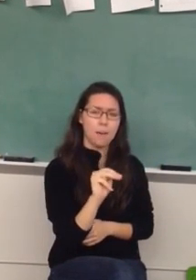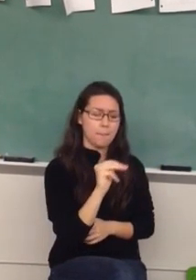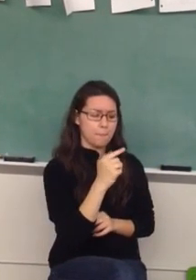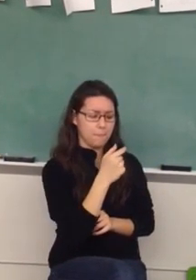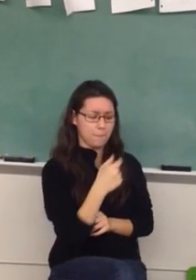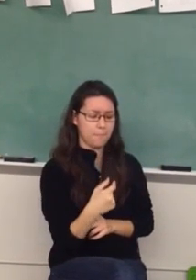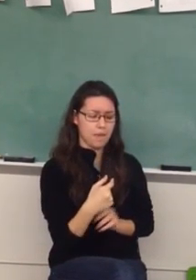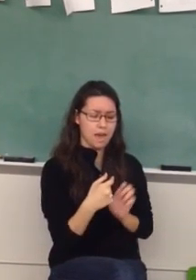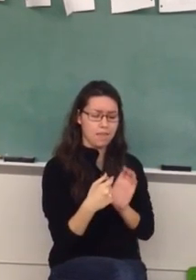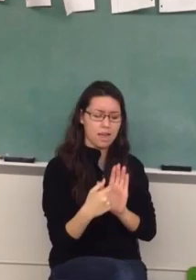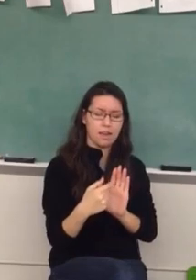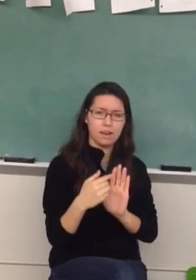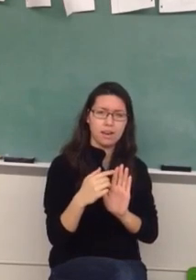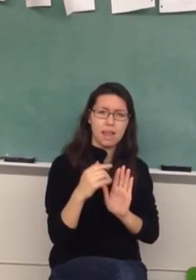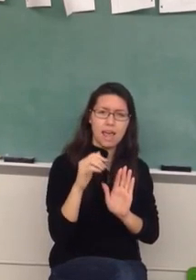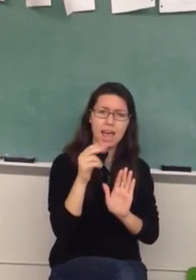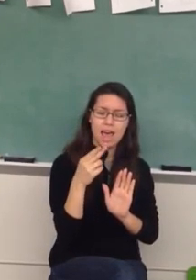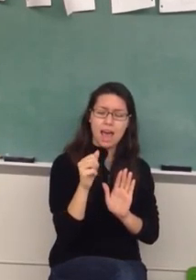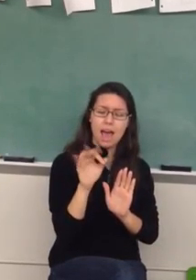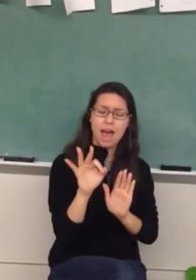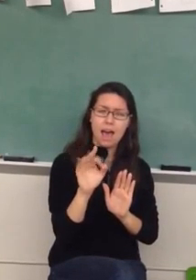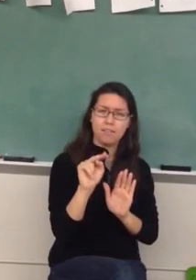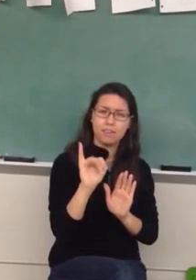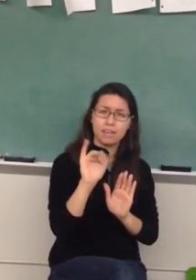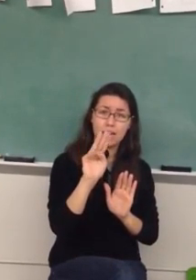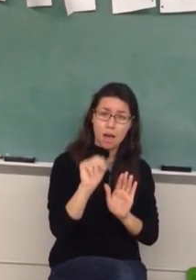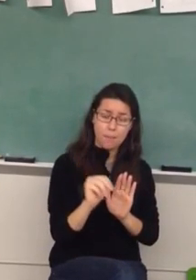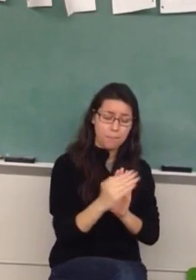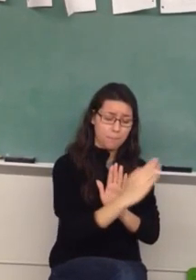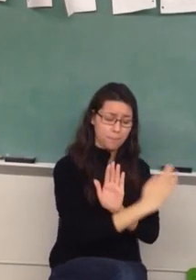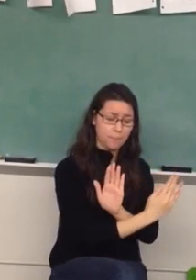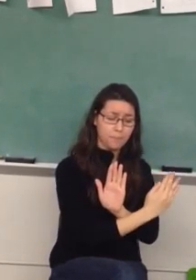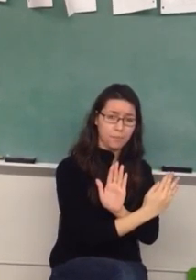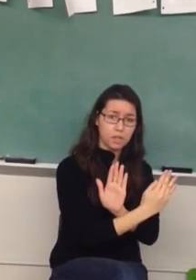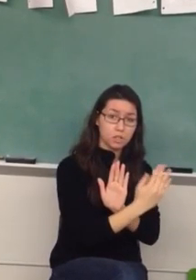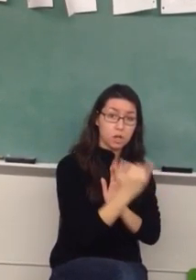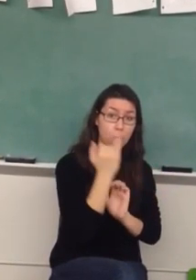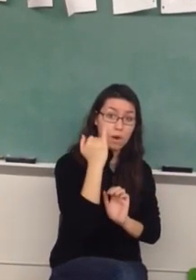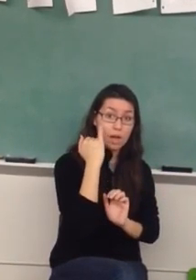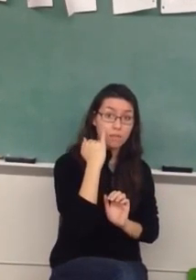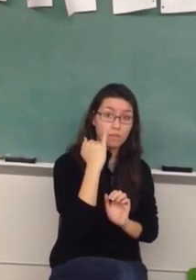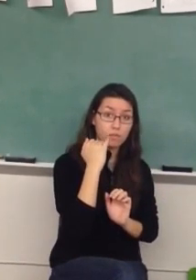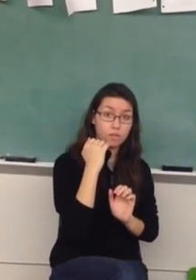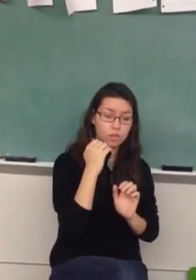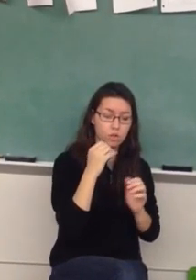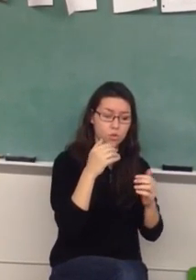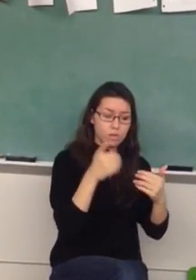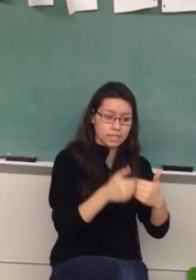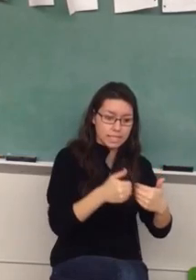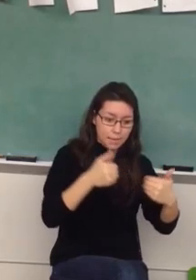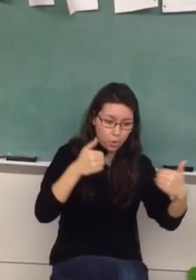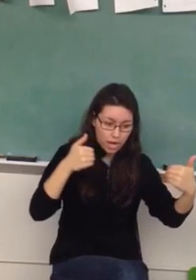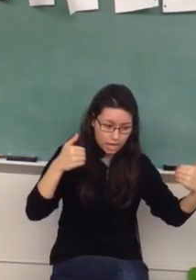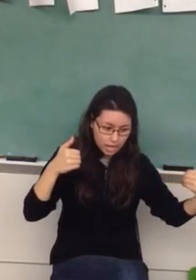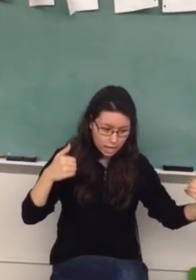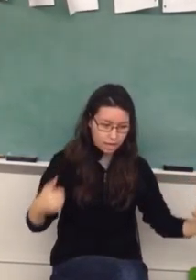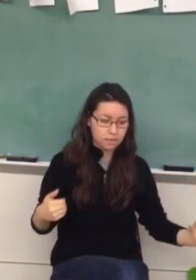right there and made it long, we could put these 2 rows, the periodic table would be like this